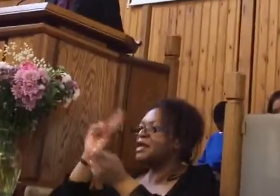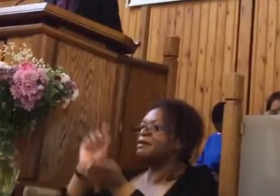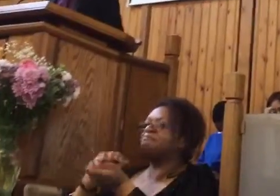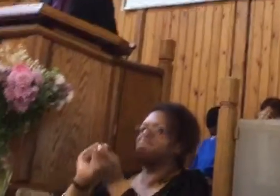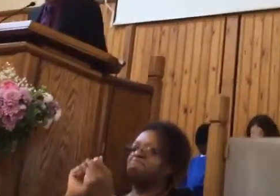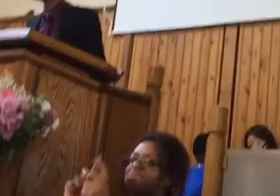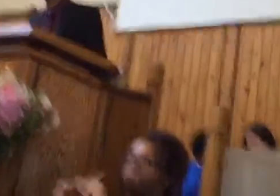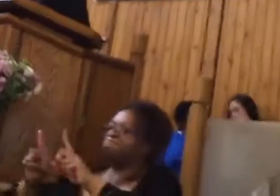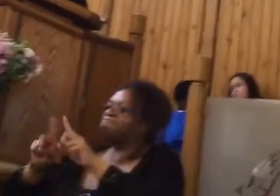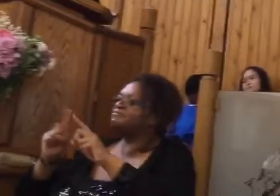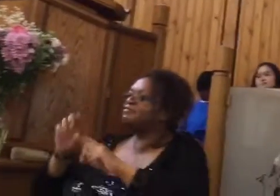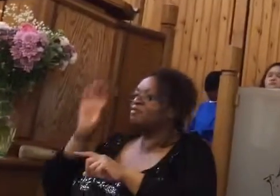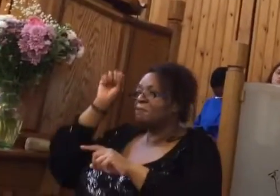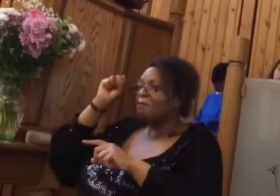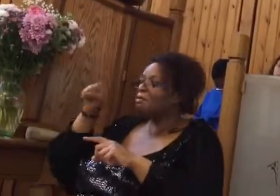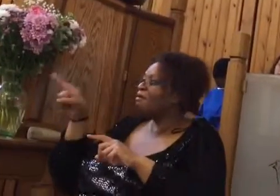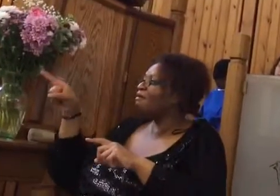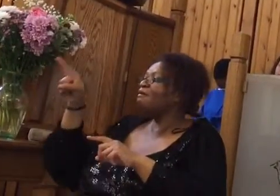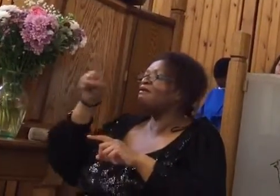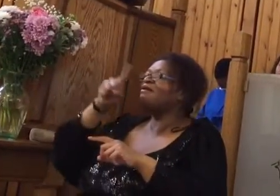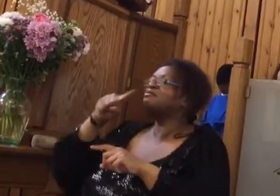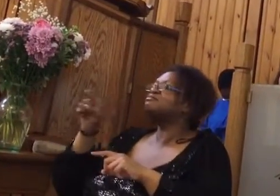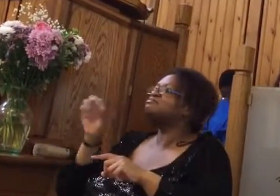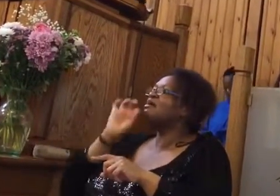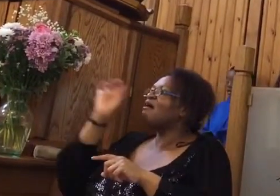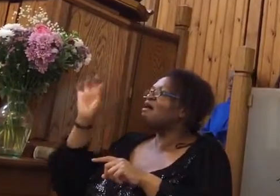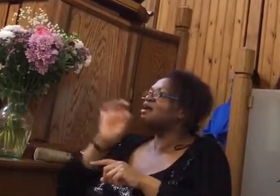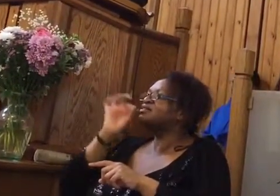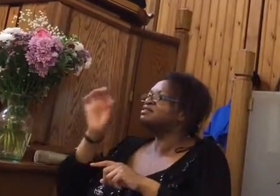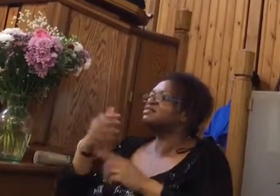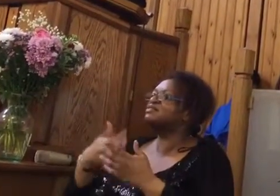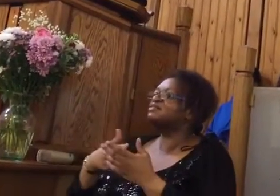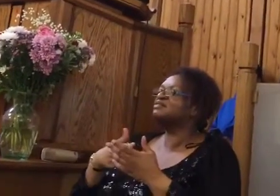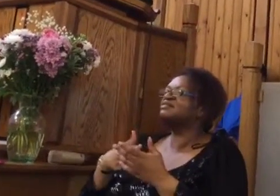Does anyone know what it was called before? MV. Sorry?